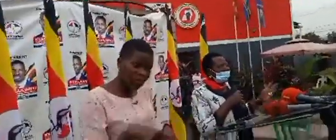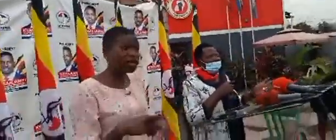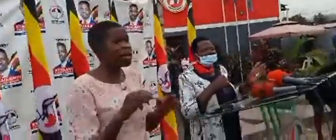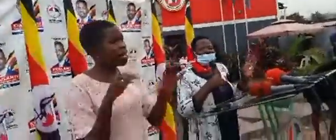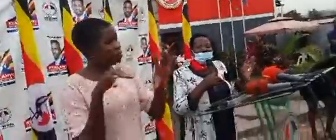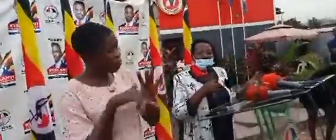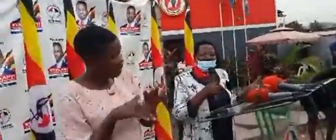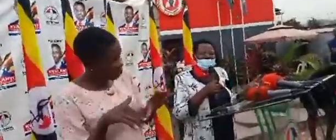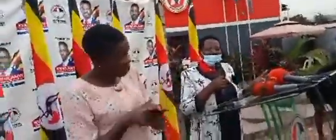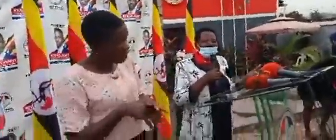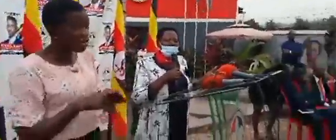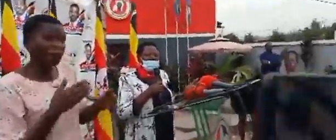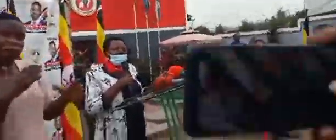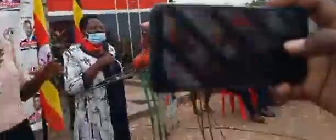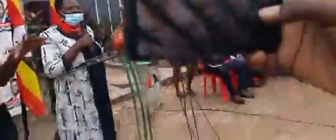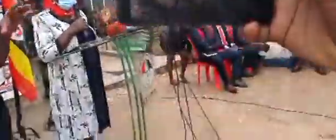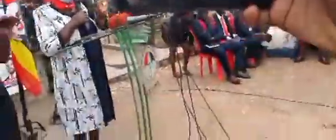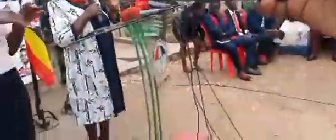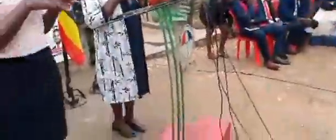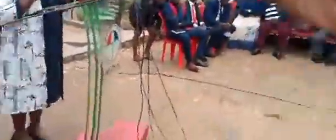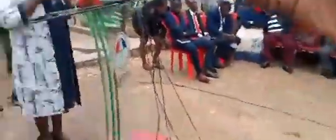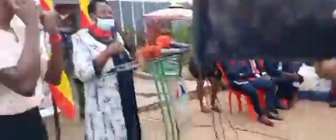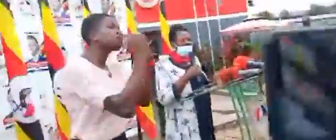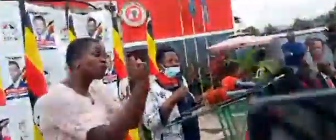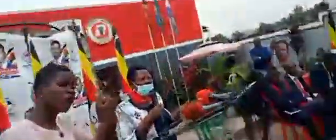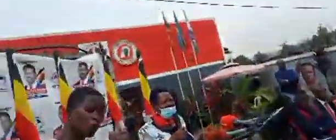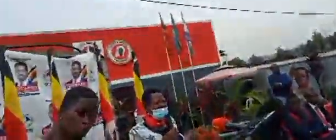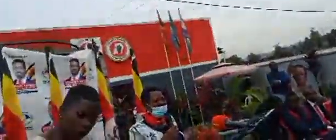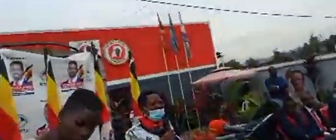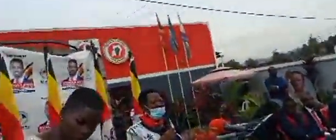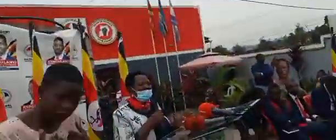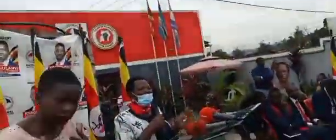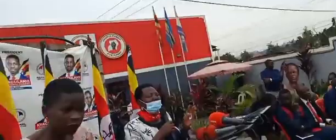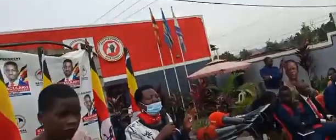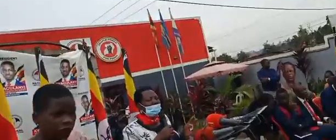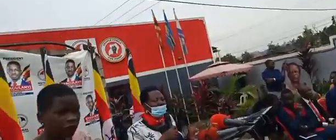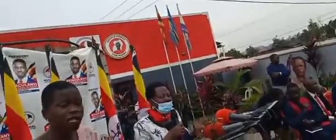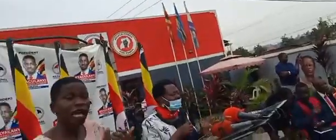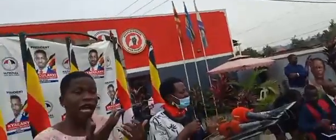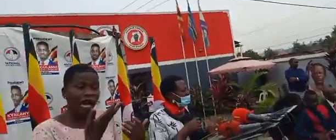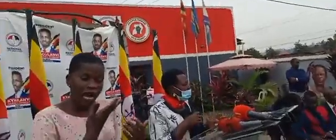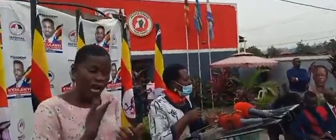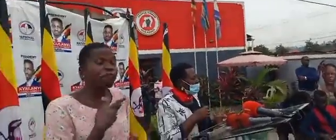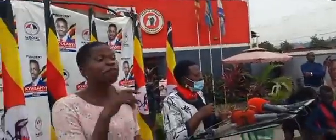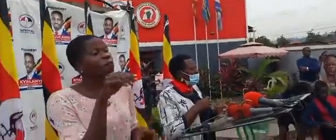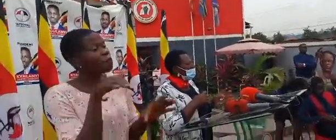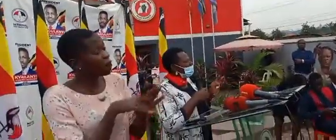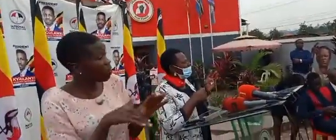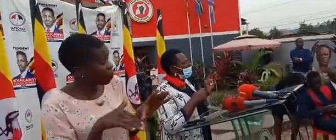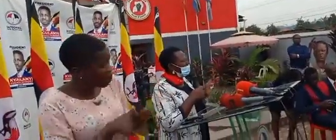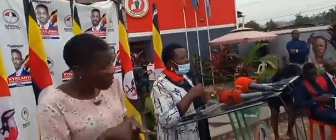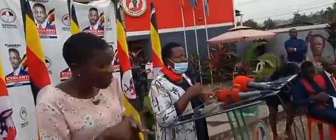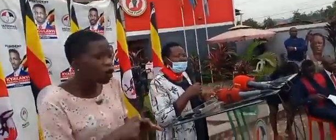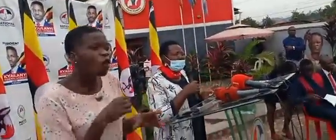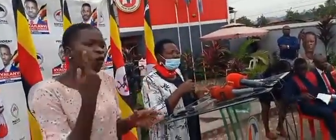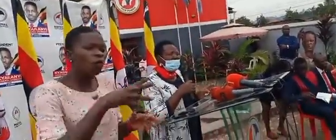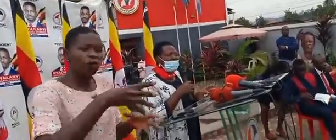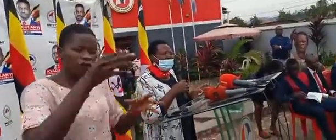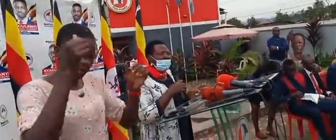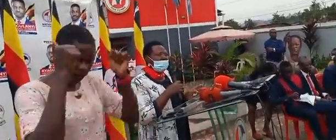Bajenziba and Jevachigamba, NUP in Kechibina, Einavantu, Einavashomire,